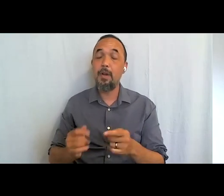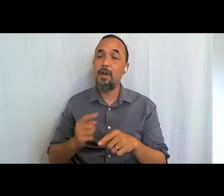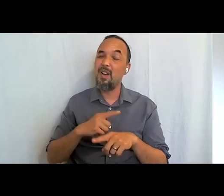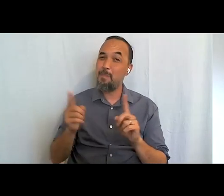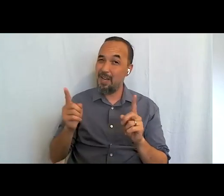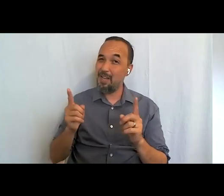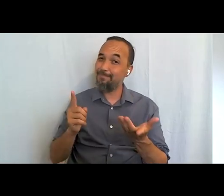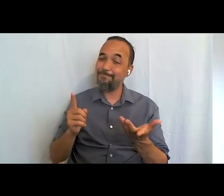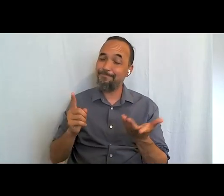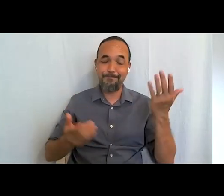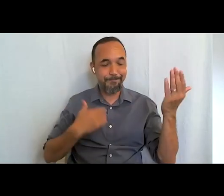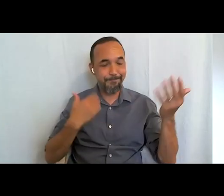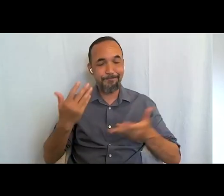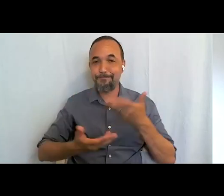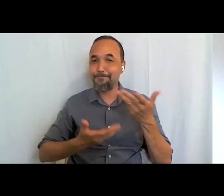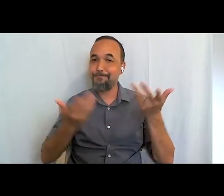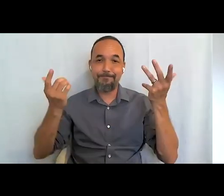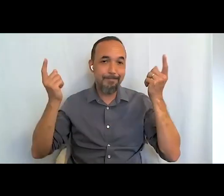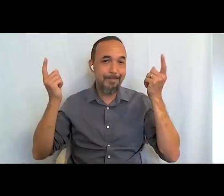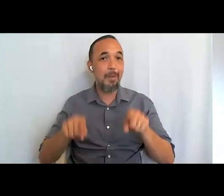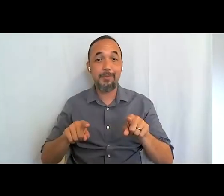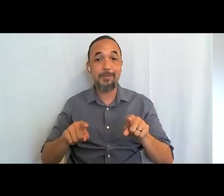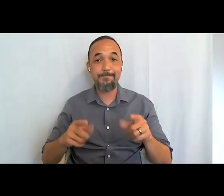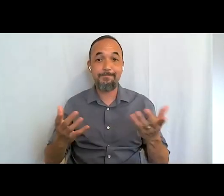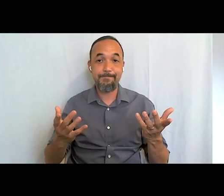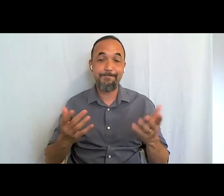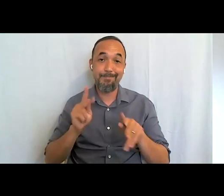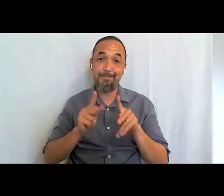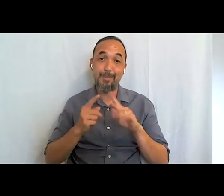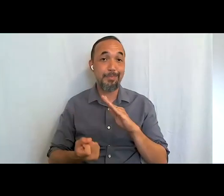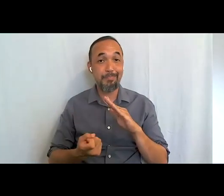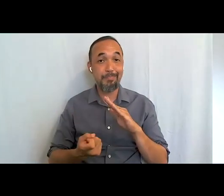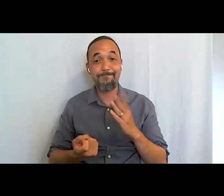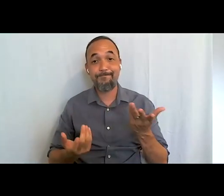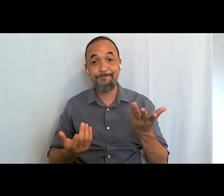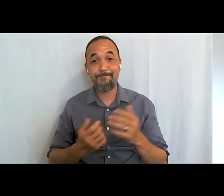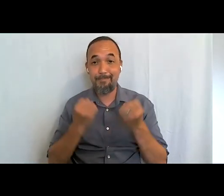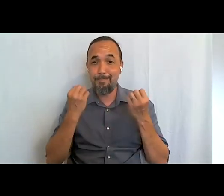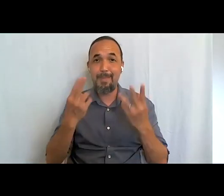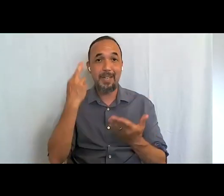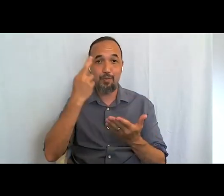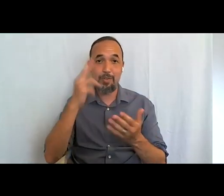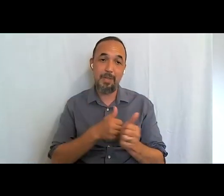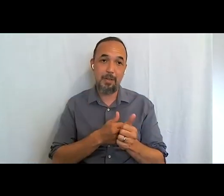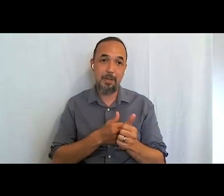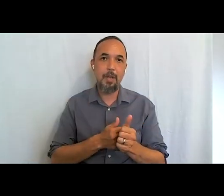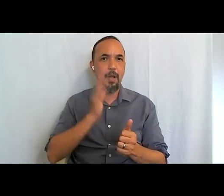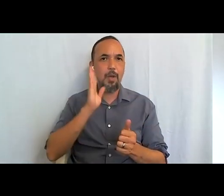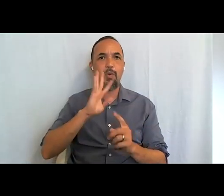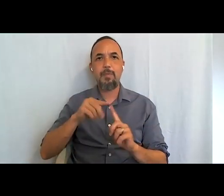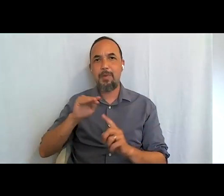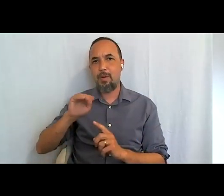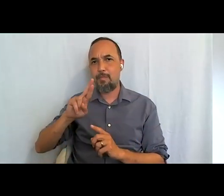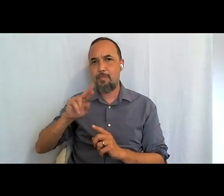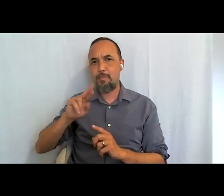these are just a few, and there are many, many more. We're gonna talk about merging in just a moment too. So